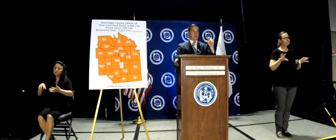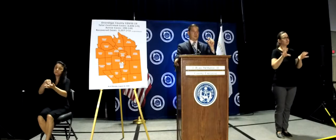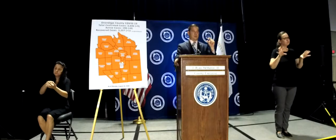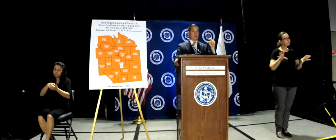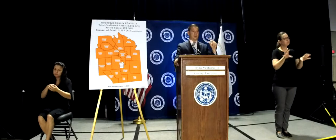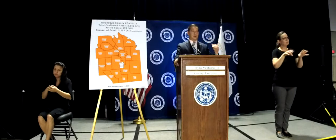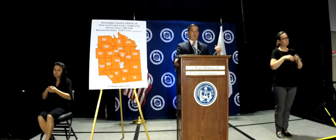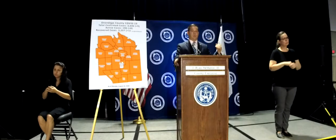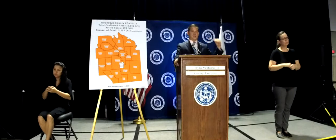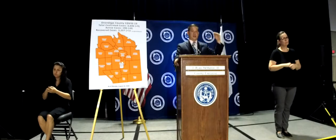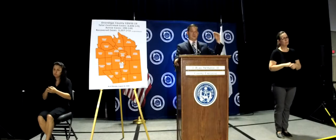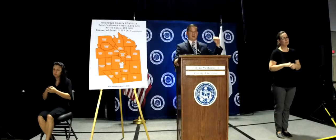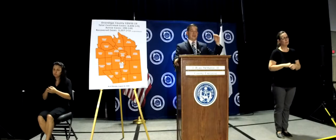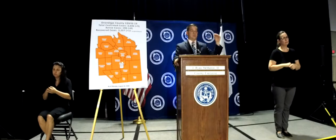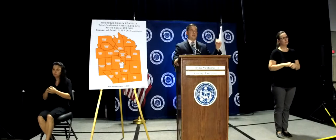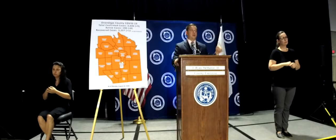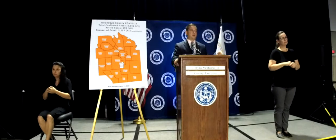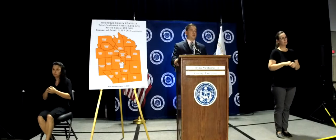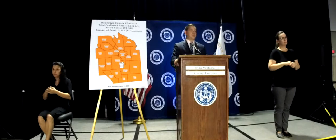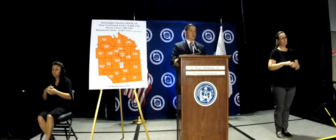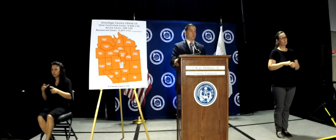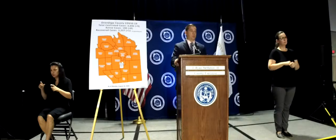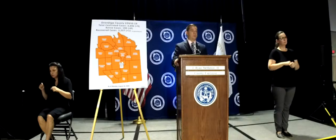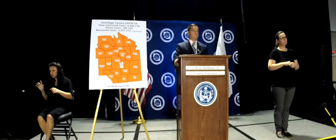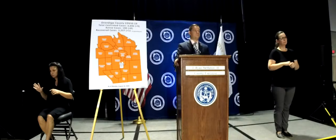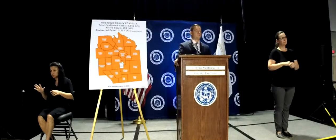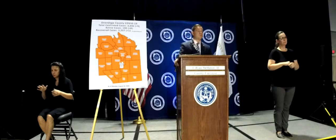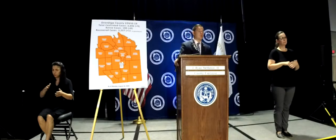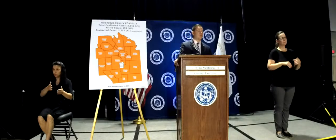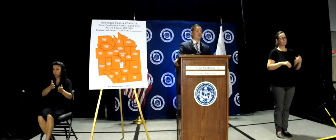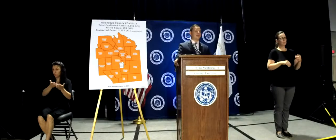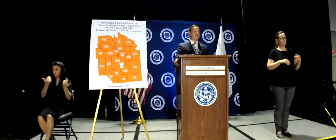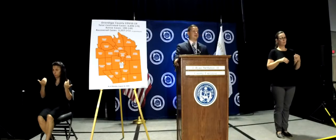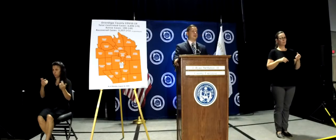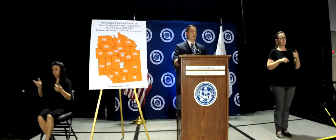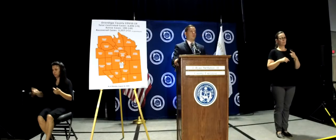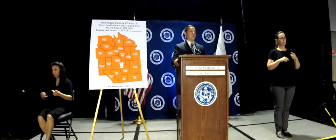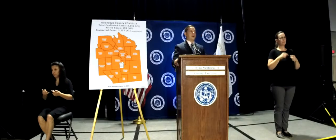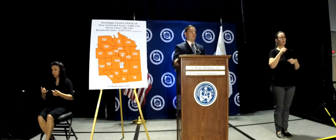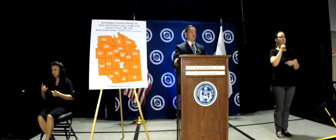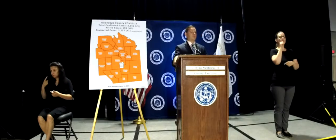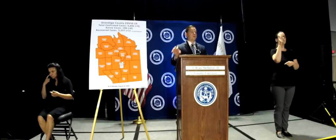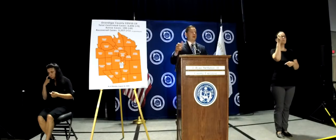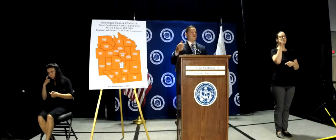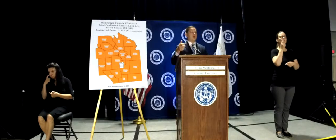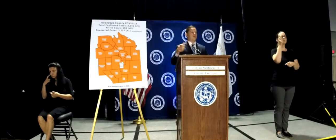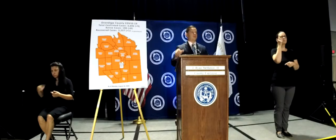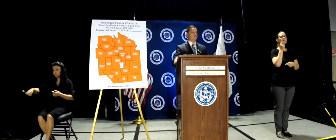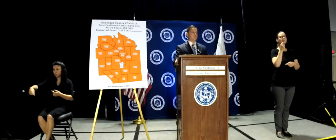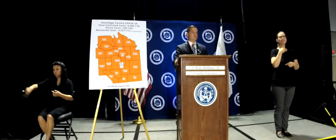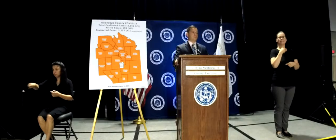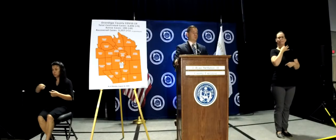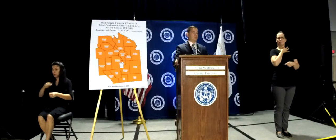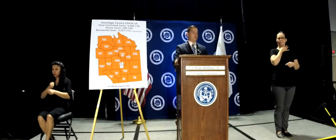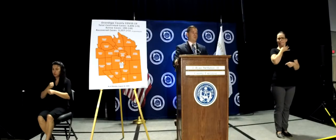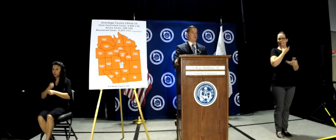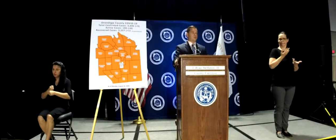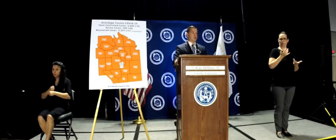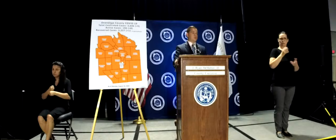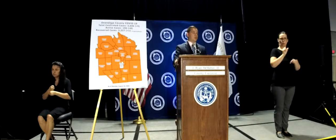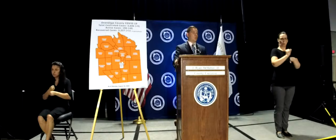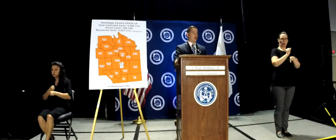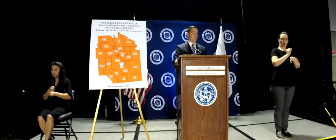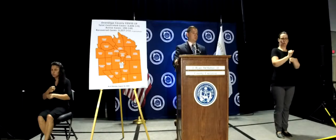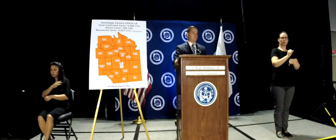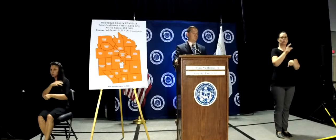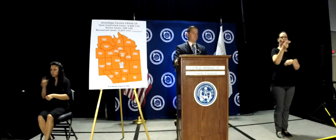hospitality industry, and what percentage of the hospitality industry is unemployed? If we can't open that up a little bit, that valve, with infection